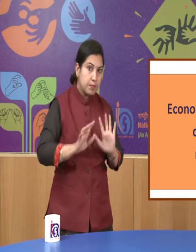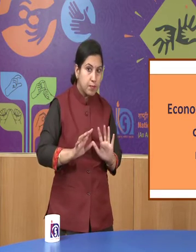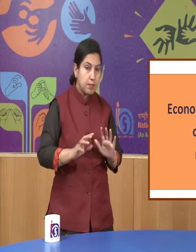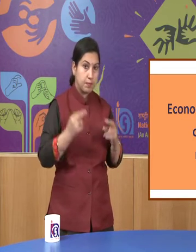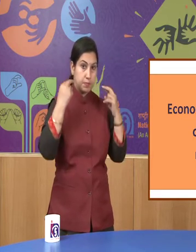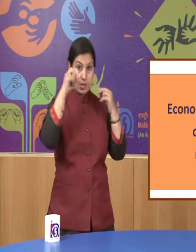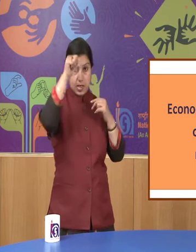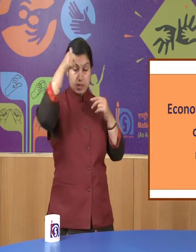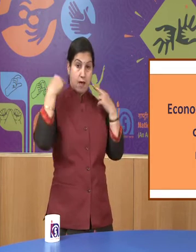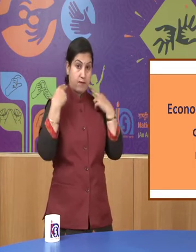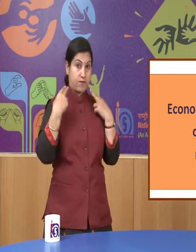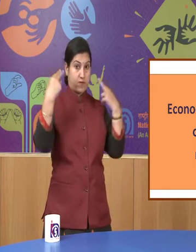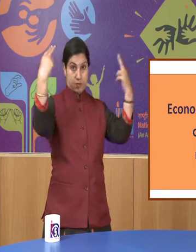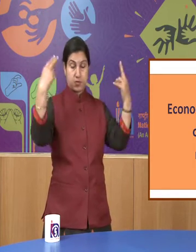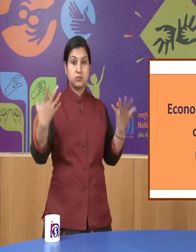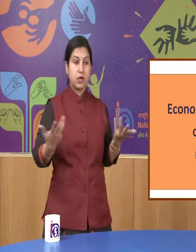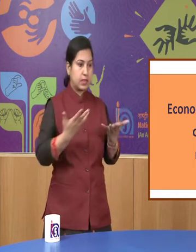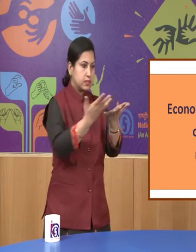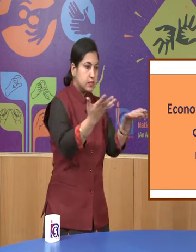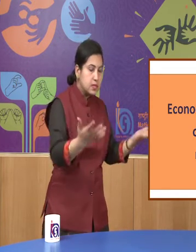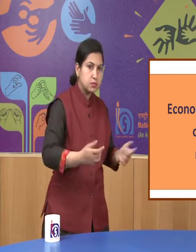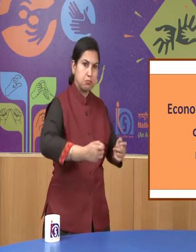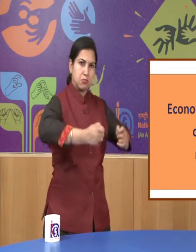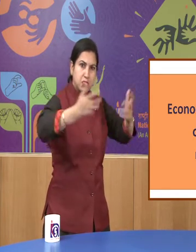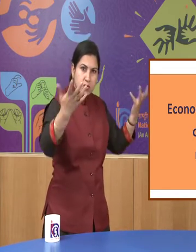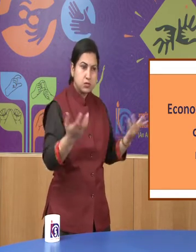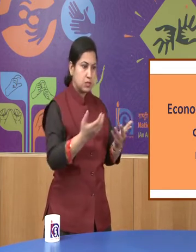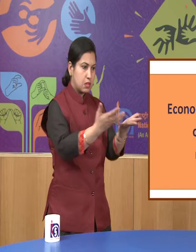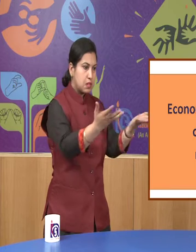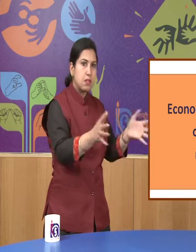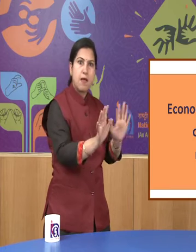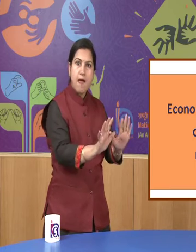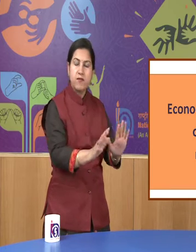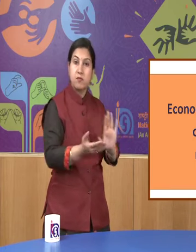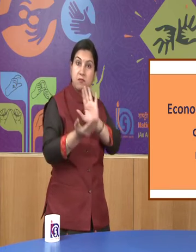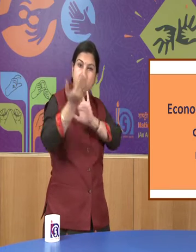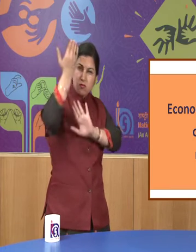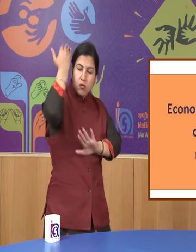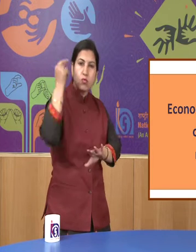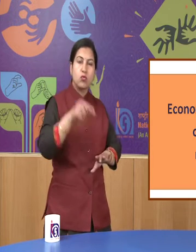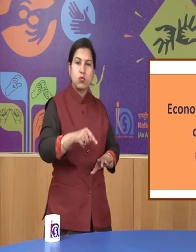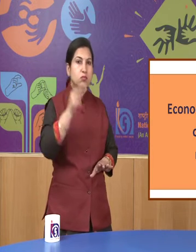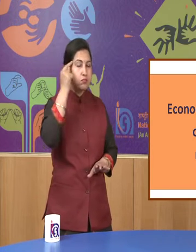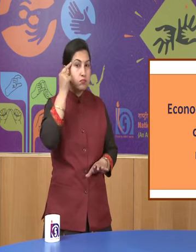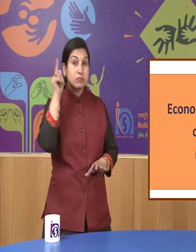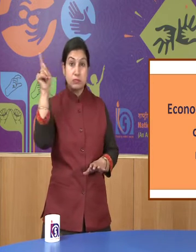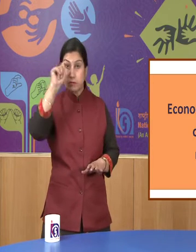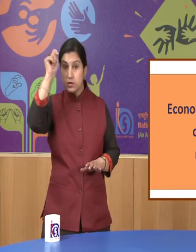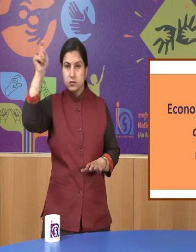India was famous for her wealth and resources, so the British tried to take away